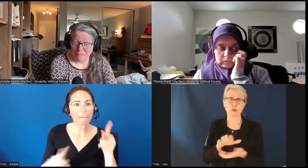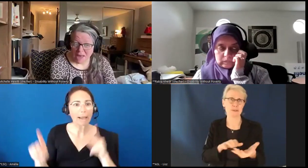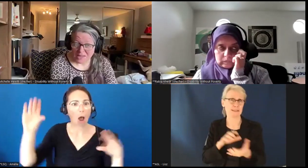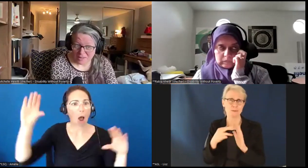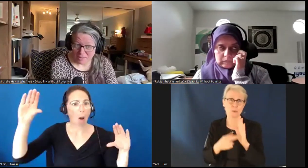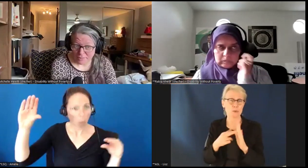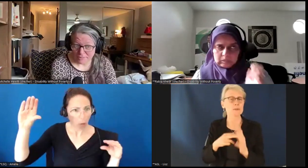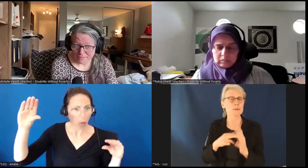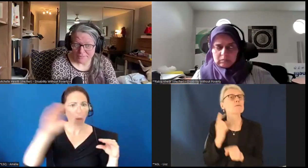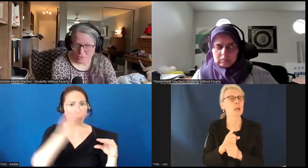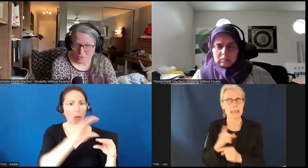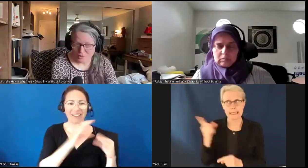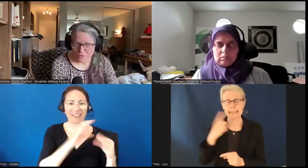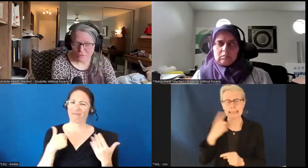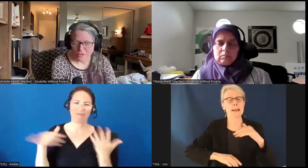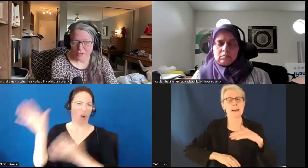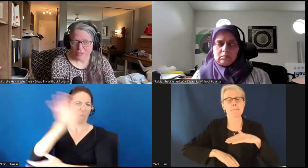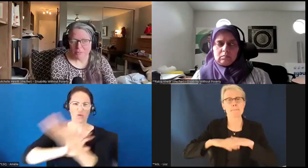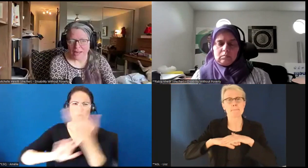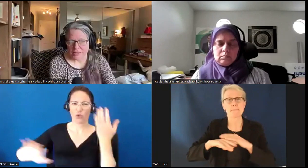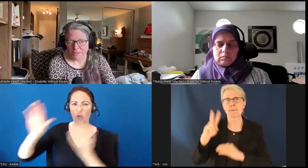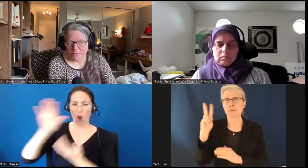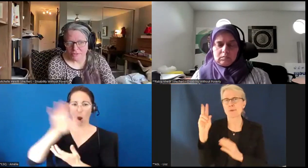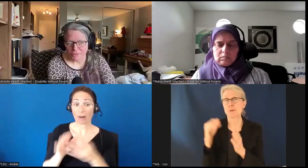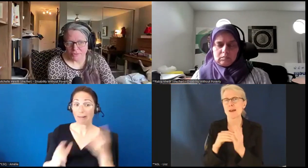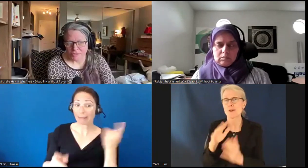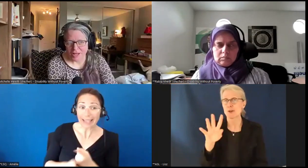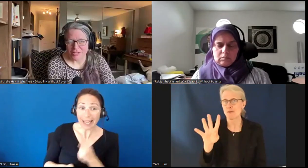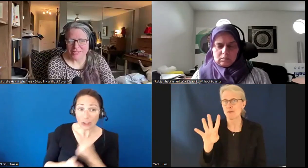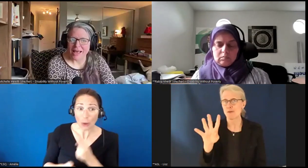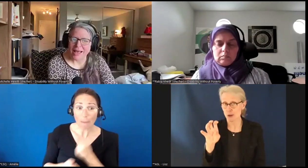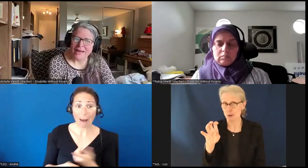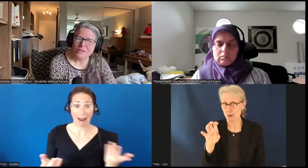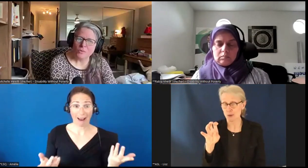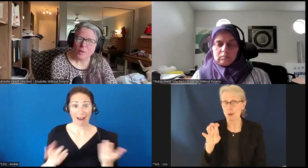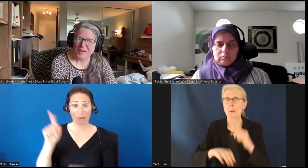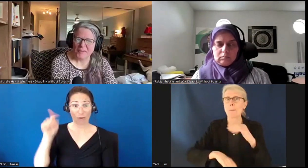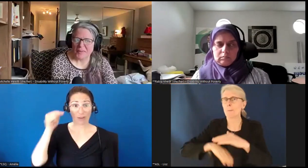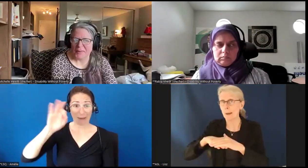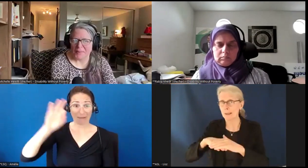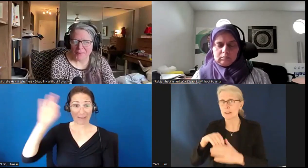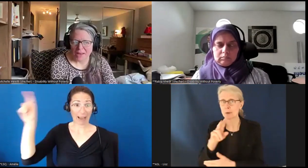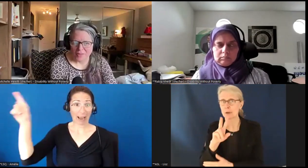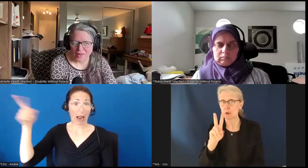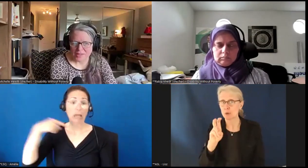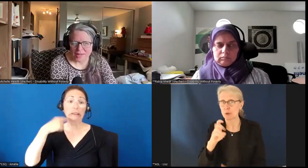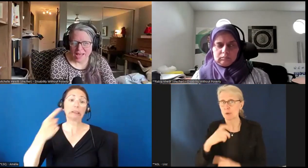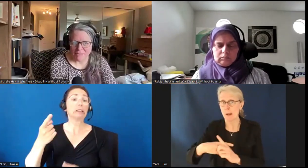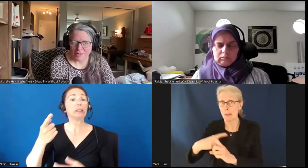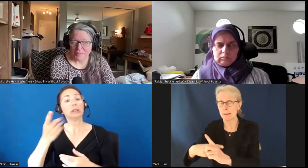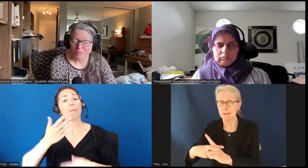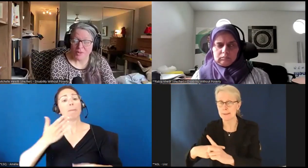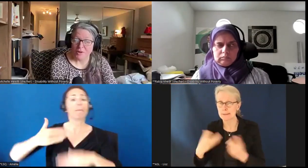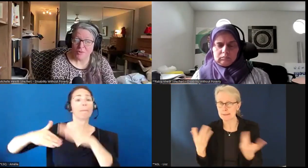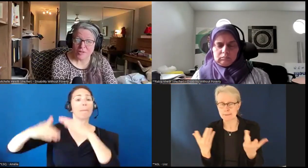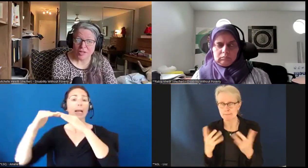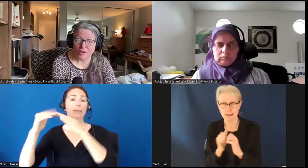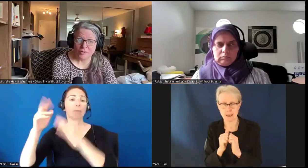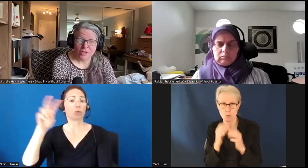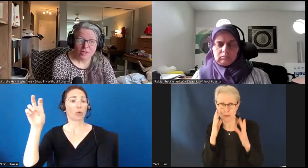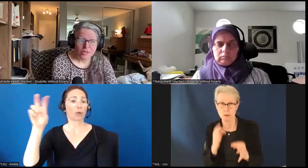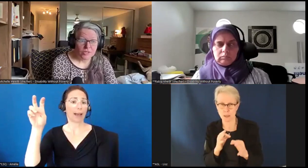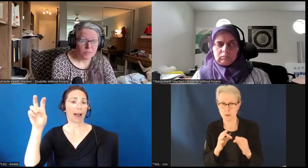says a maximum $2,400, a maximum of $200. And we don't know how that's going to happen. I mean, we know